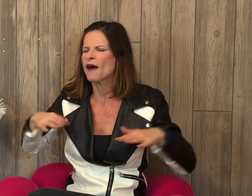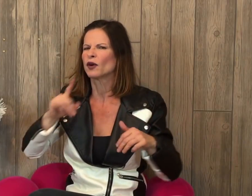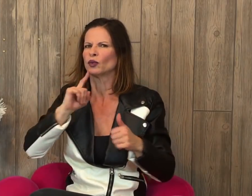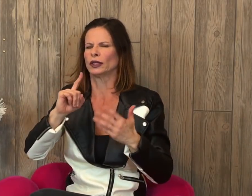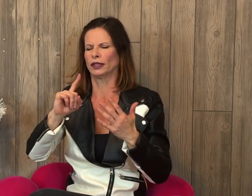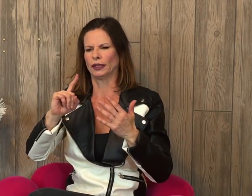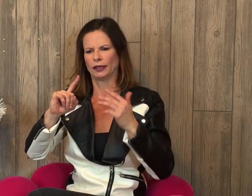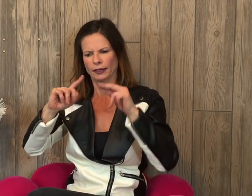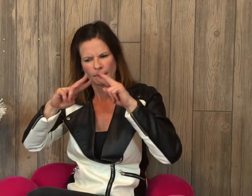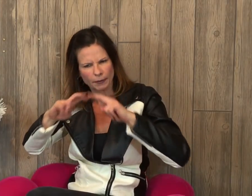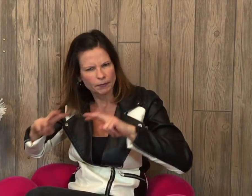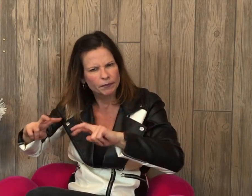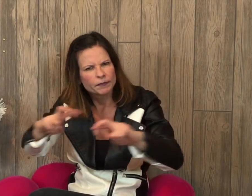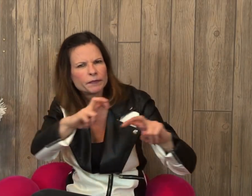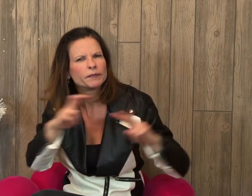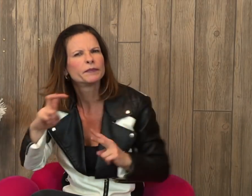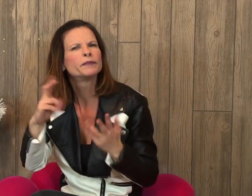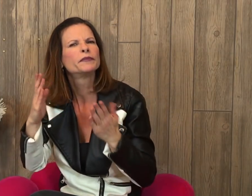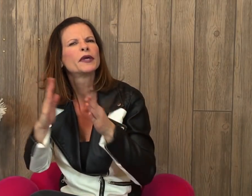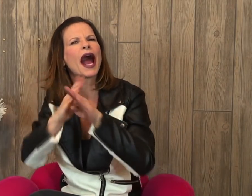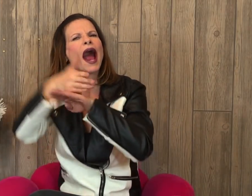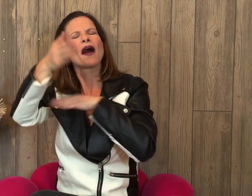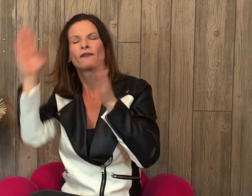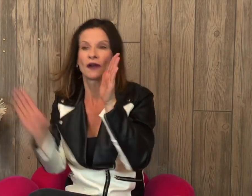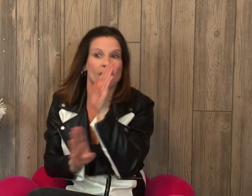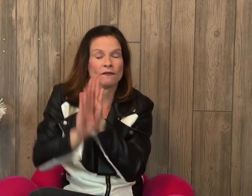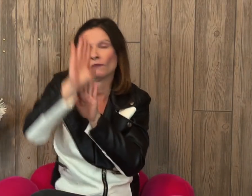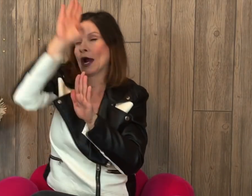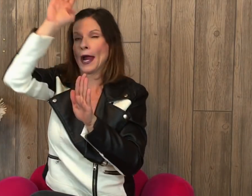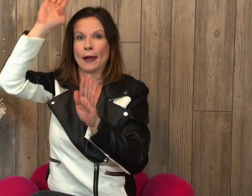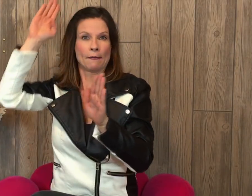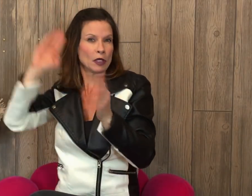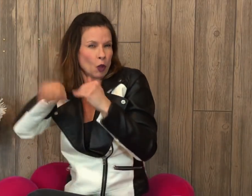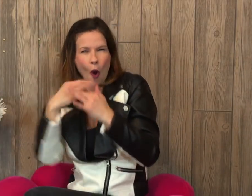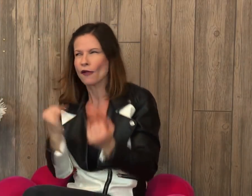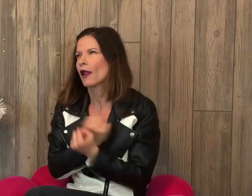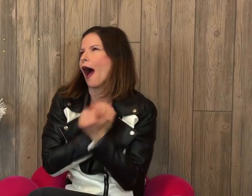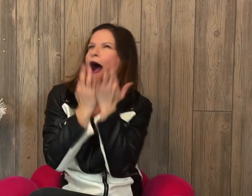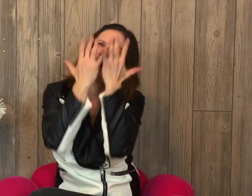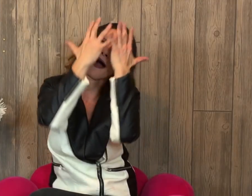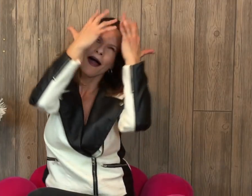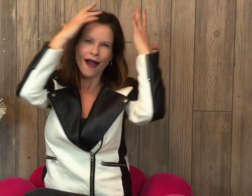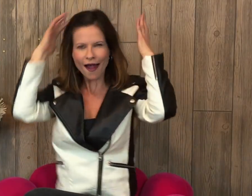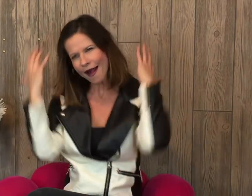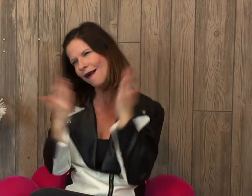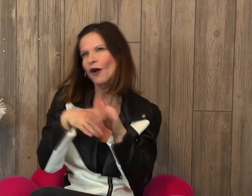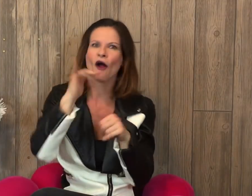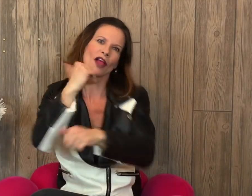Love is in the air, but they haven't really assessed the relationship because both are high on